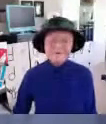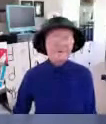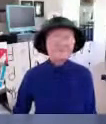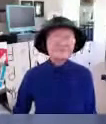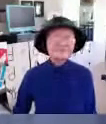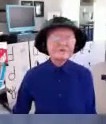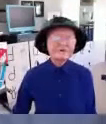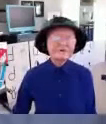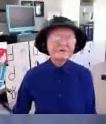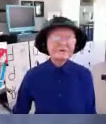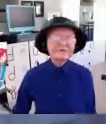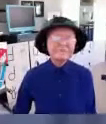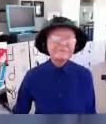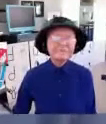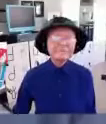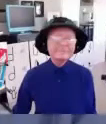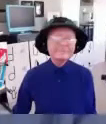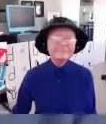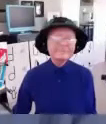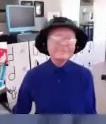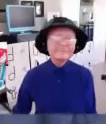I'm so sorry. Okay.